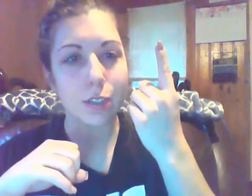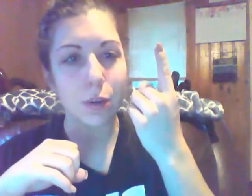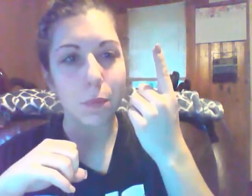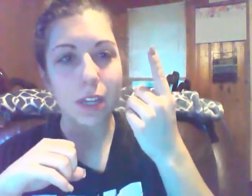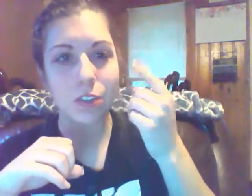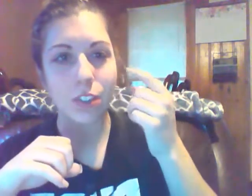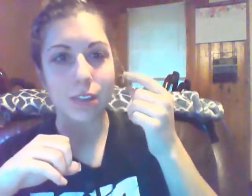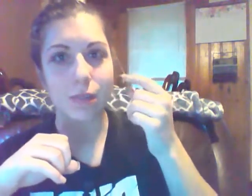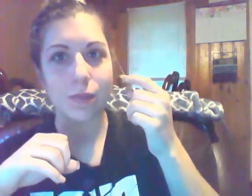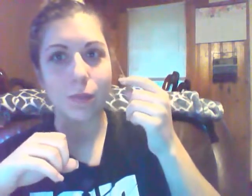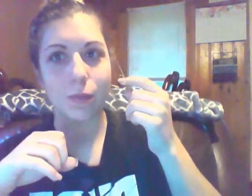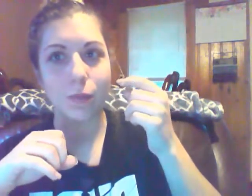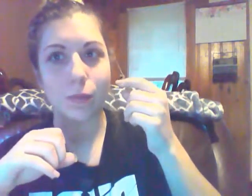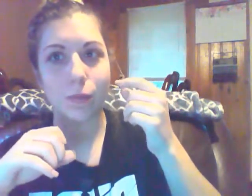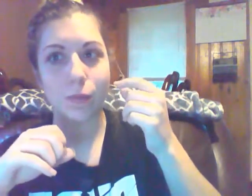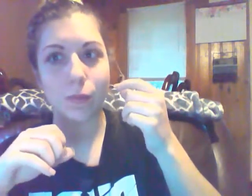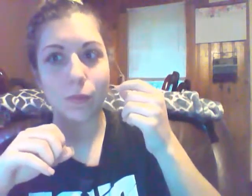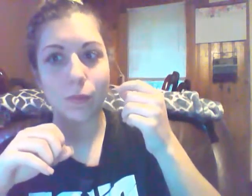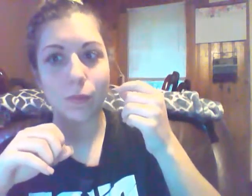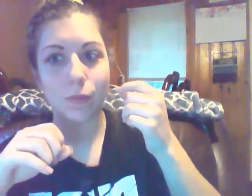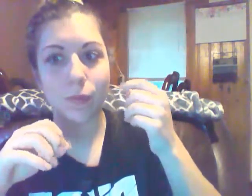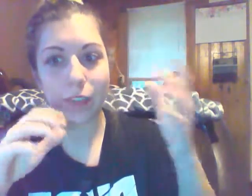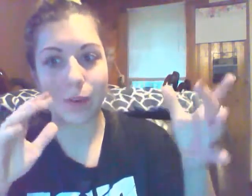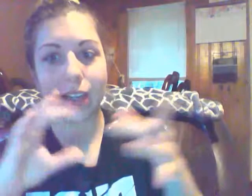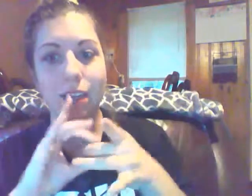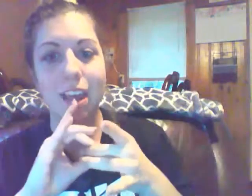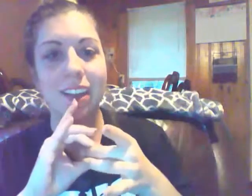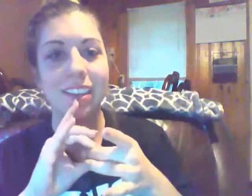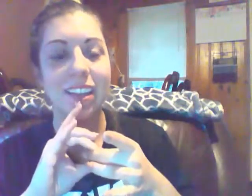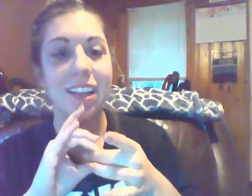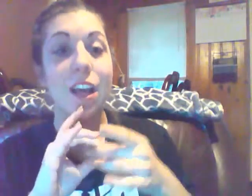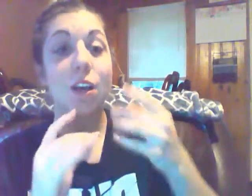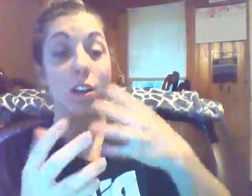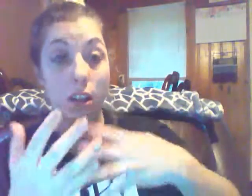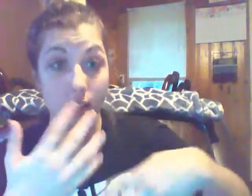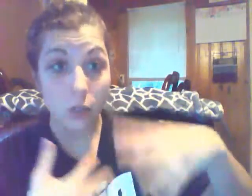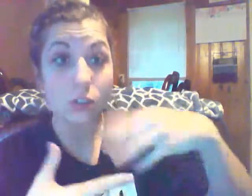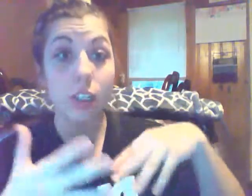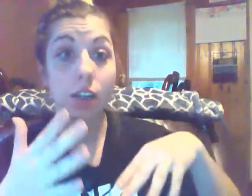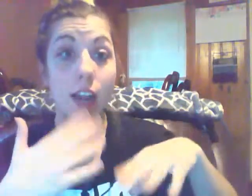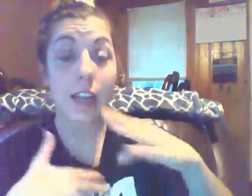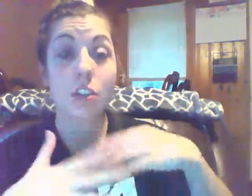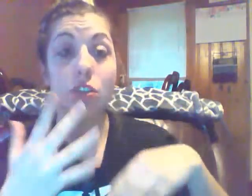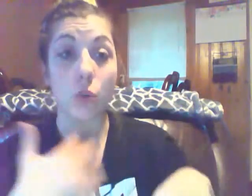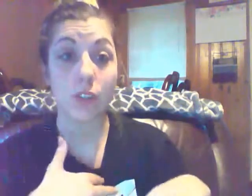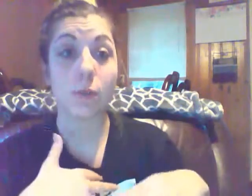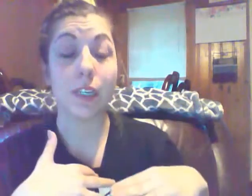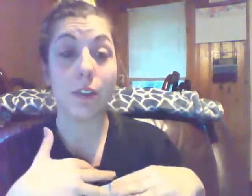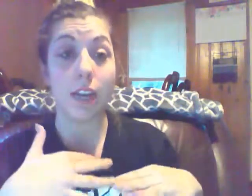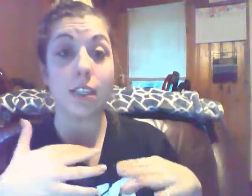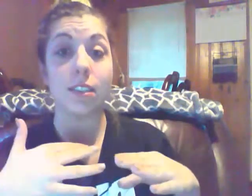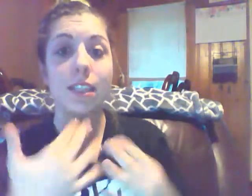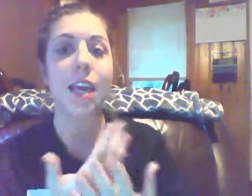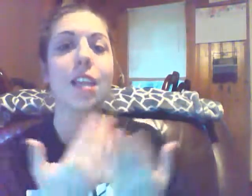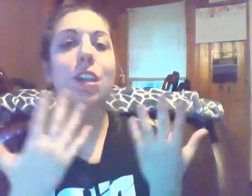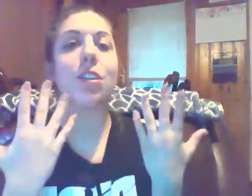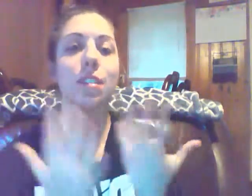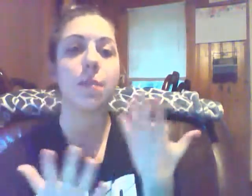understand so much, and that's where I connect. A social interaction choice would be great, because then your